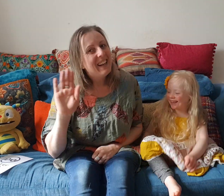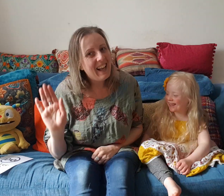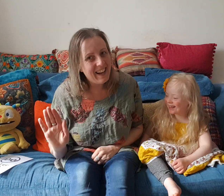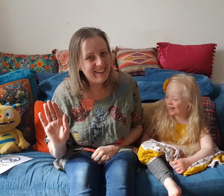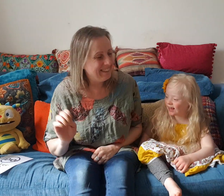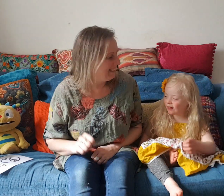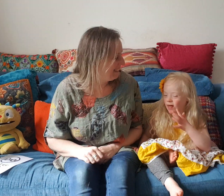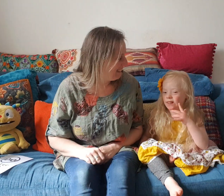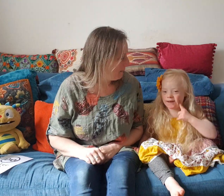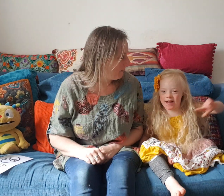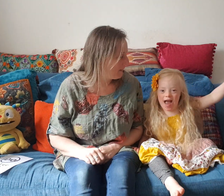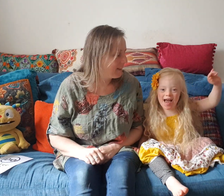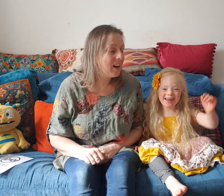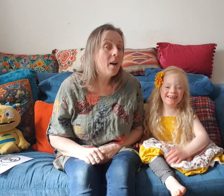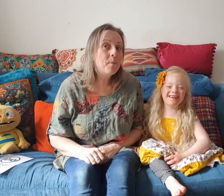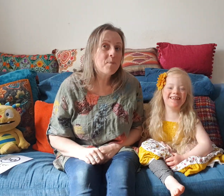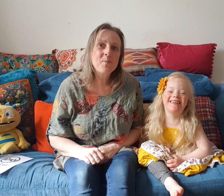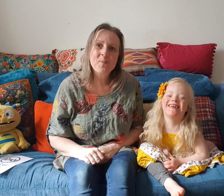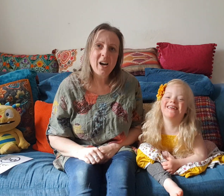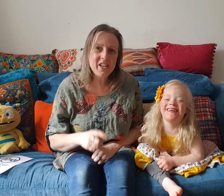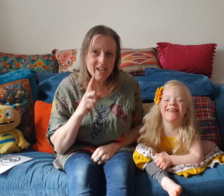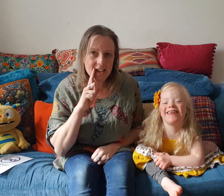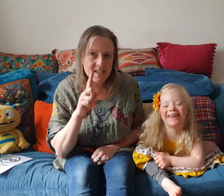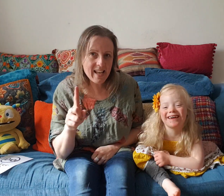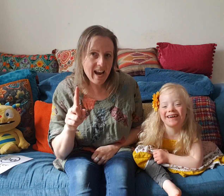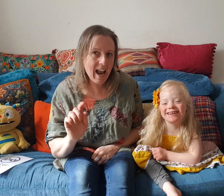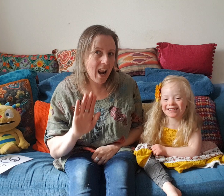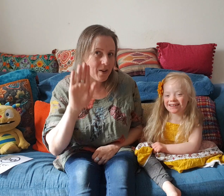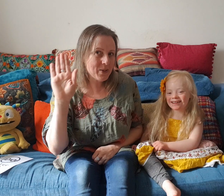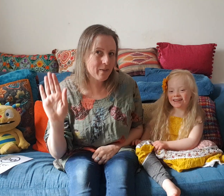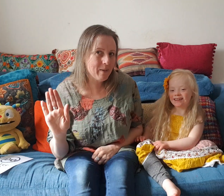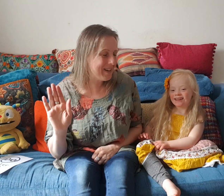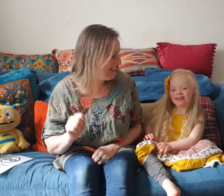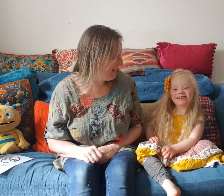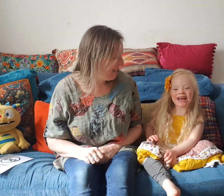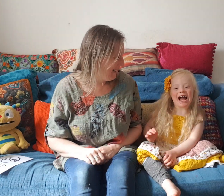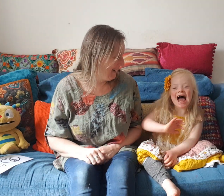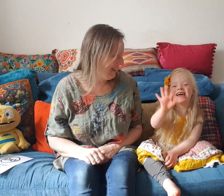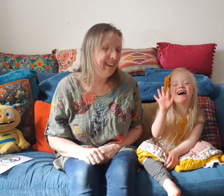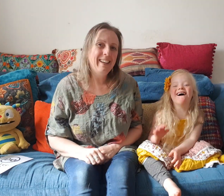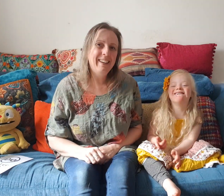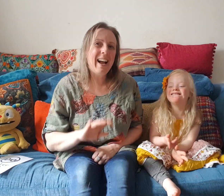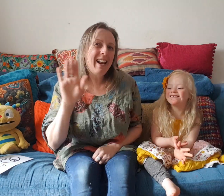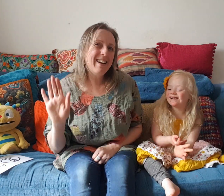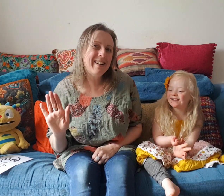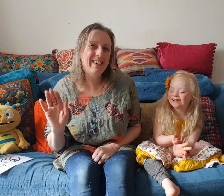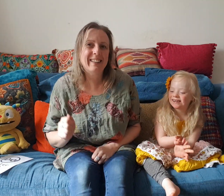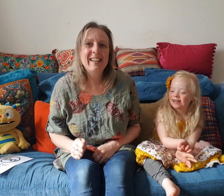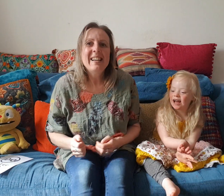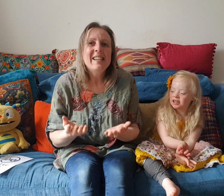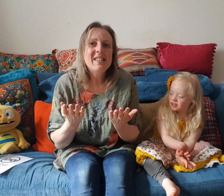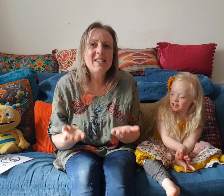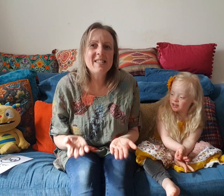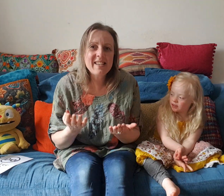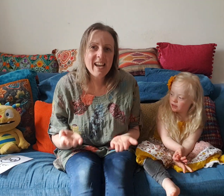Hallo. Dit is het. Are you going to say hello to everyone? Yeah, hello. Hello.